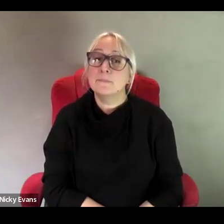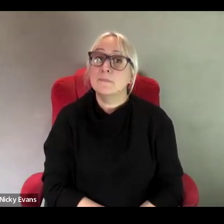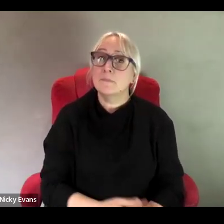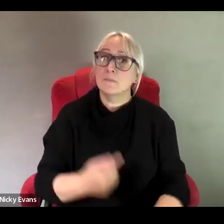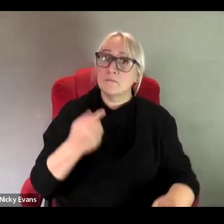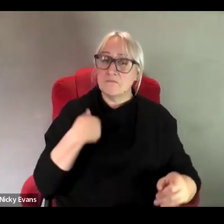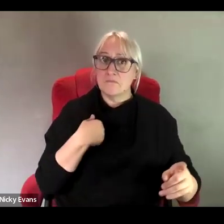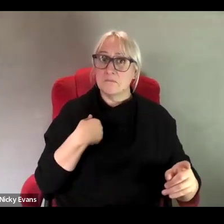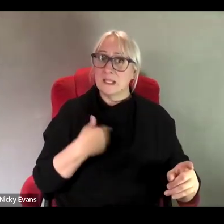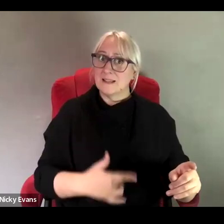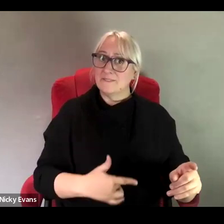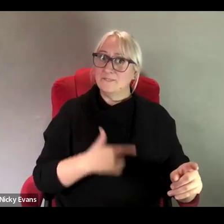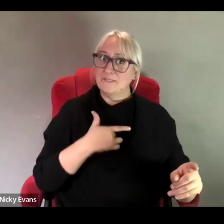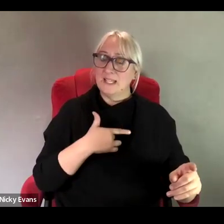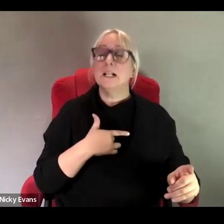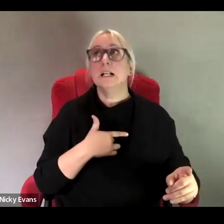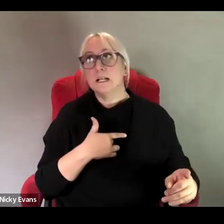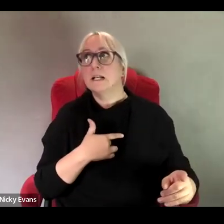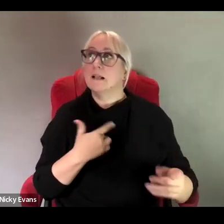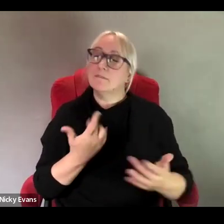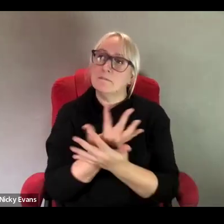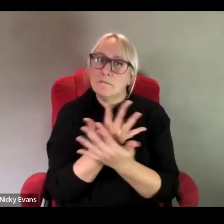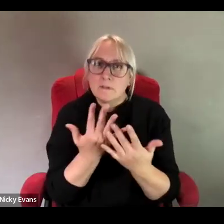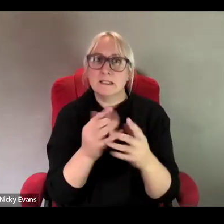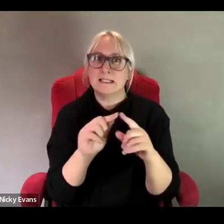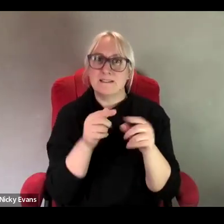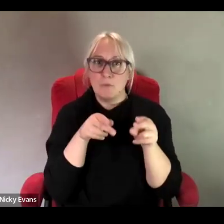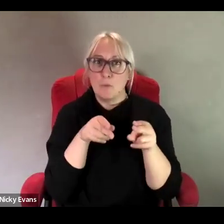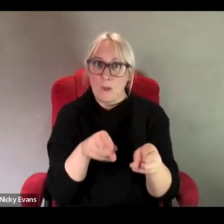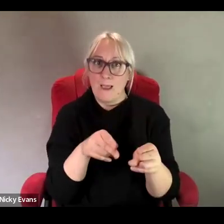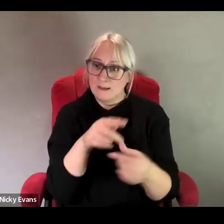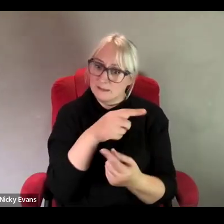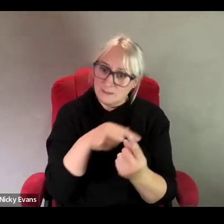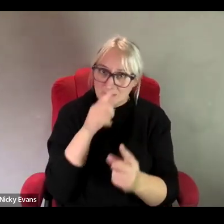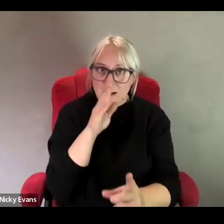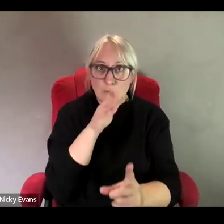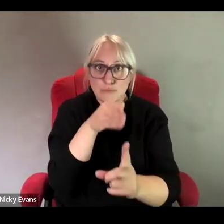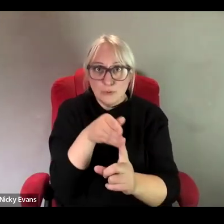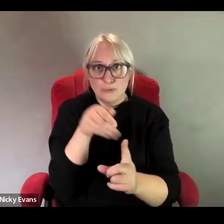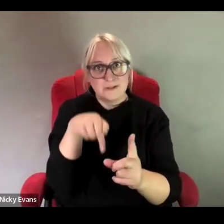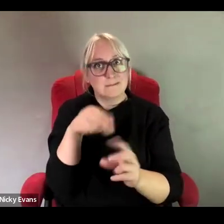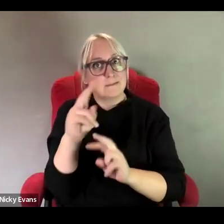a number of ways that we can approach the argument, because